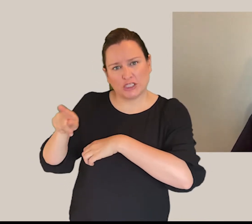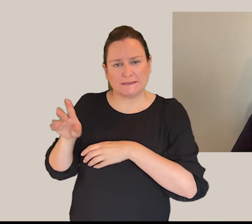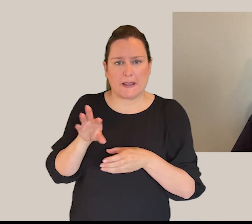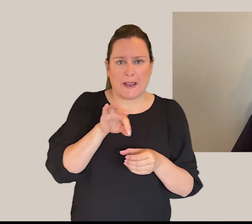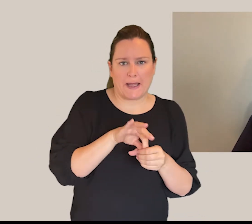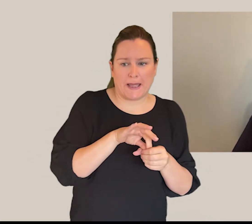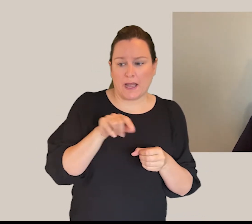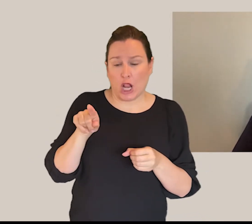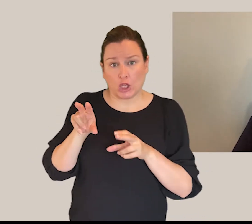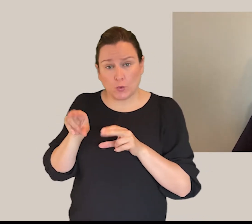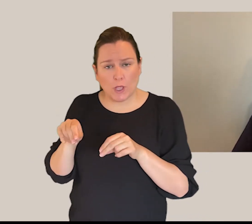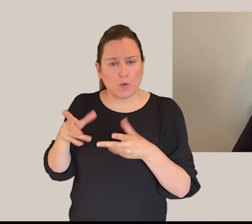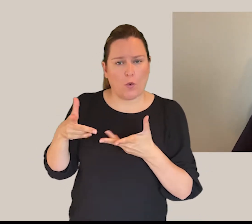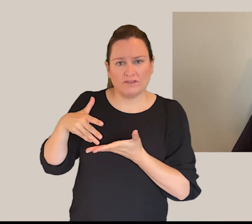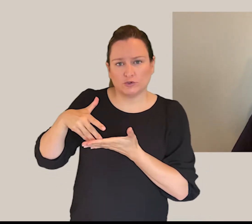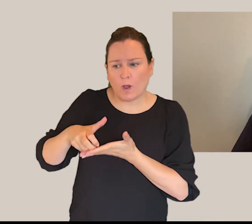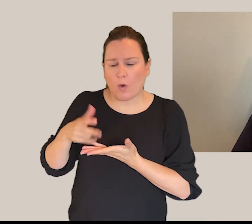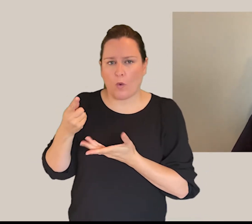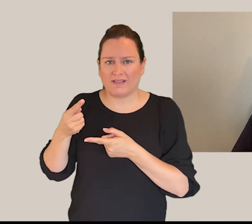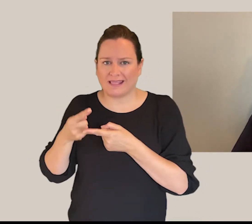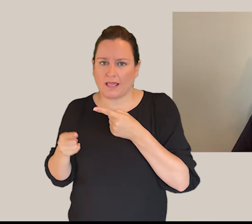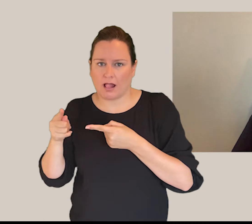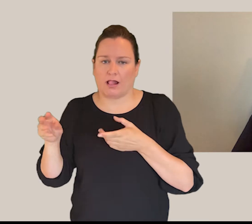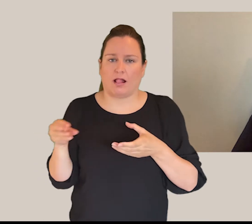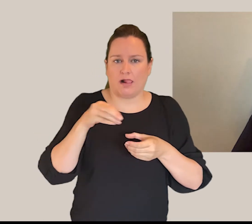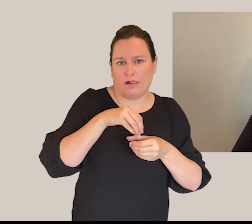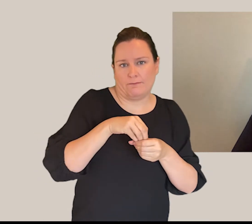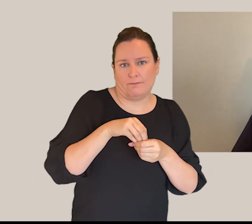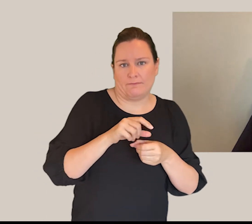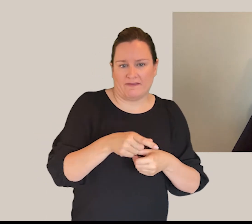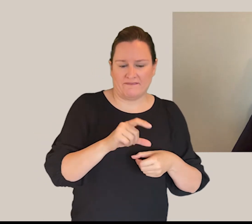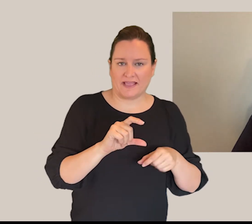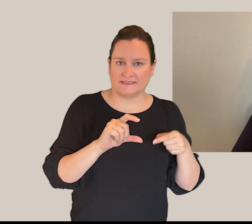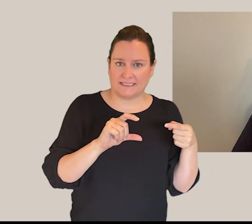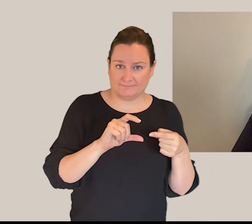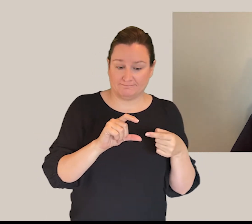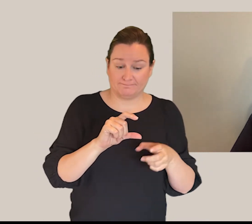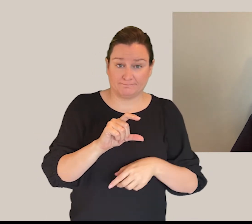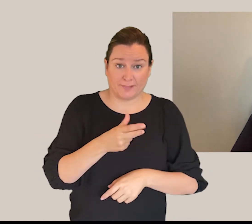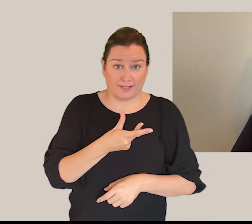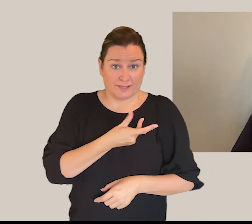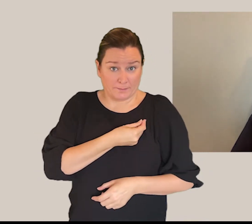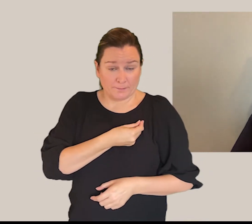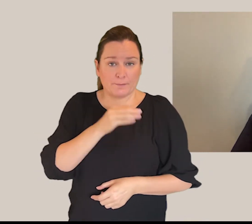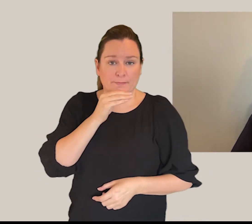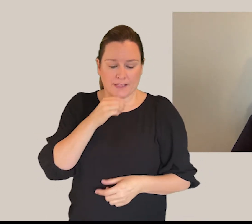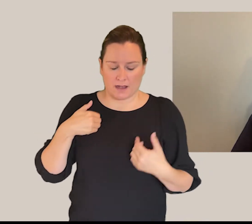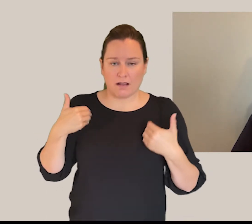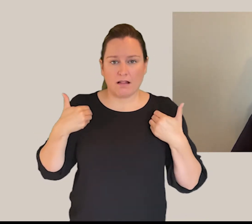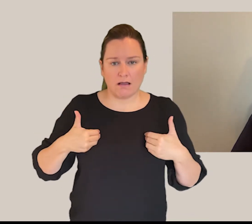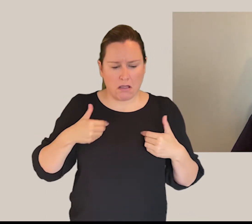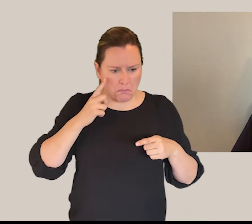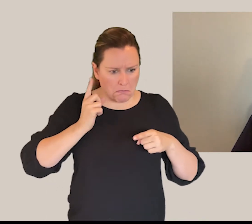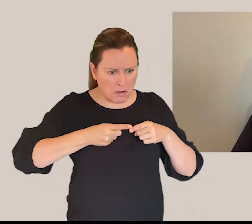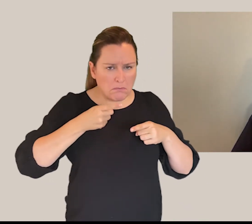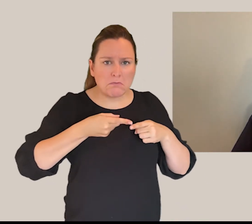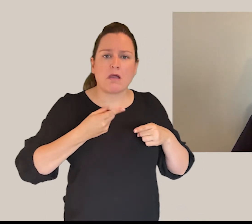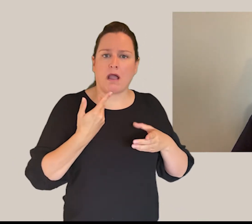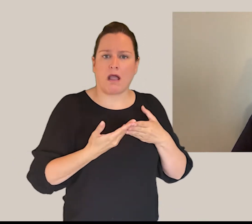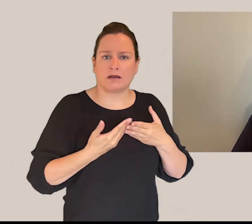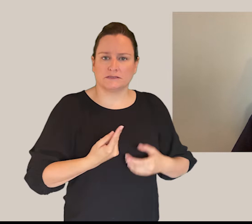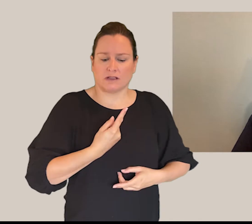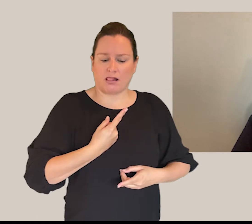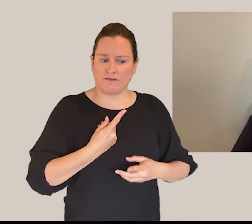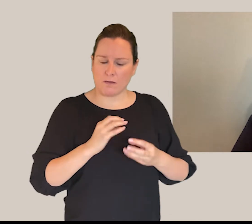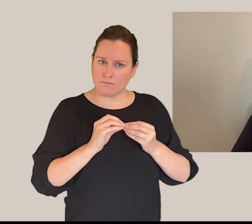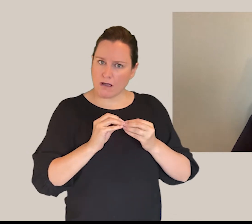substance containing a killed or weakened form of the virus or components of the virus. When introduced into our system, it trains our body